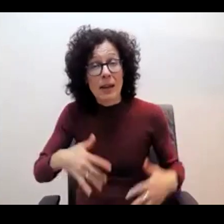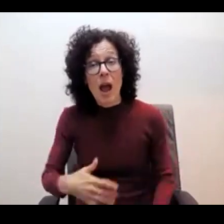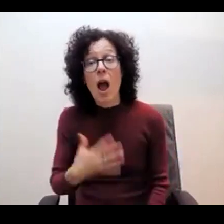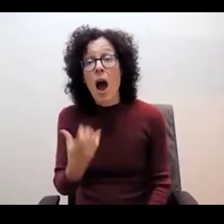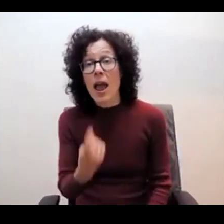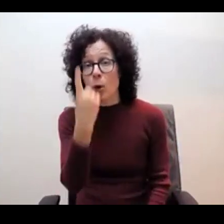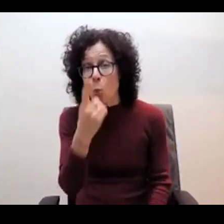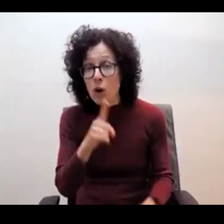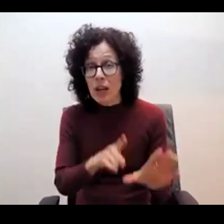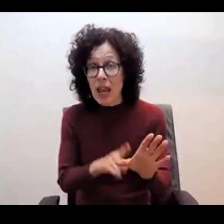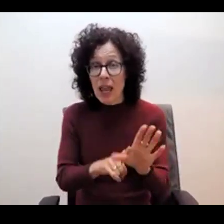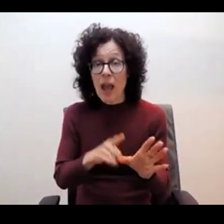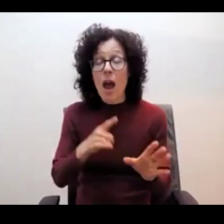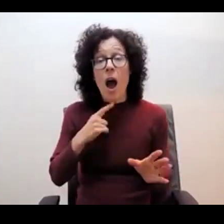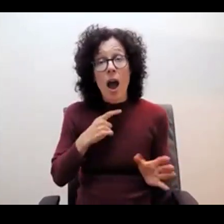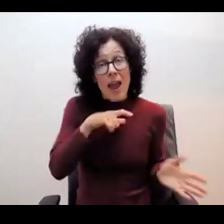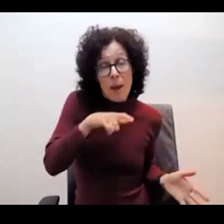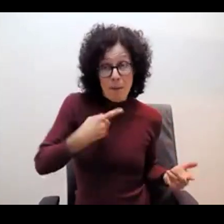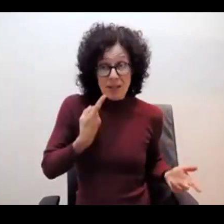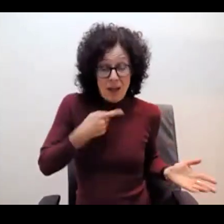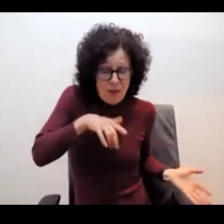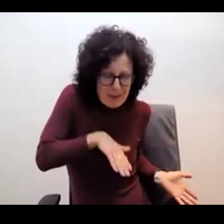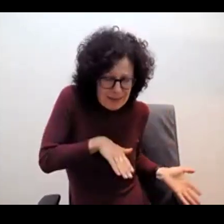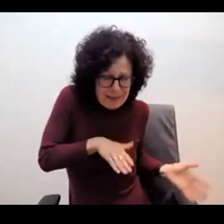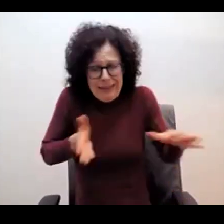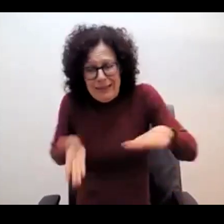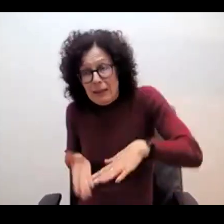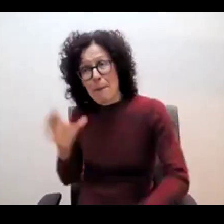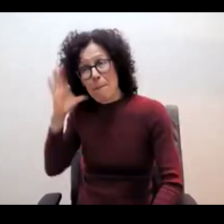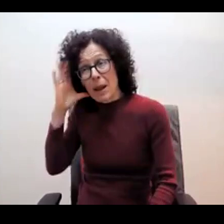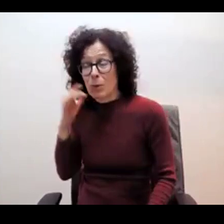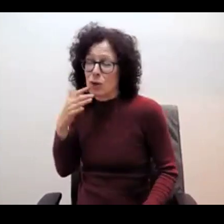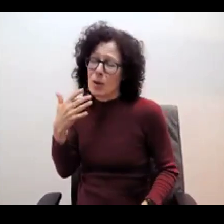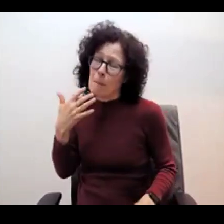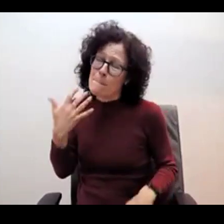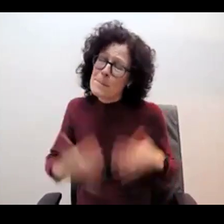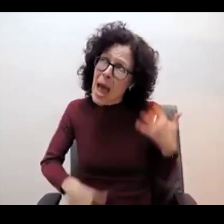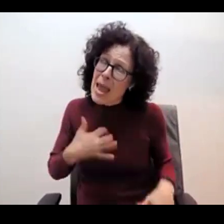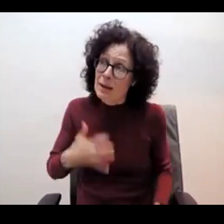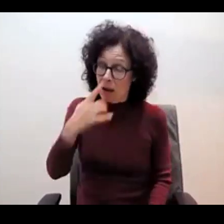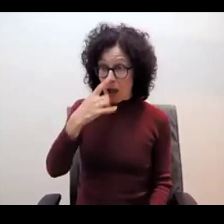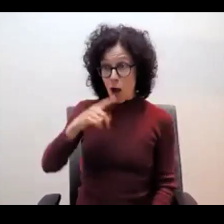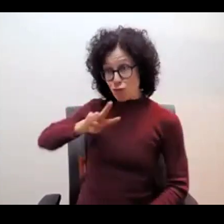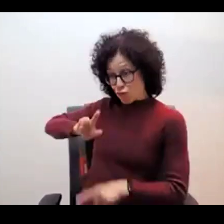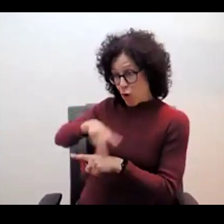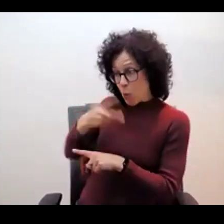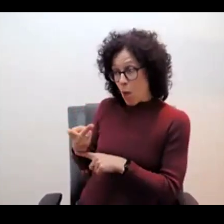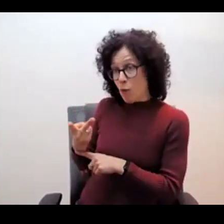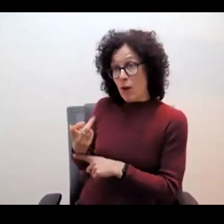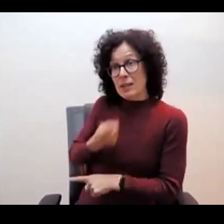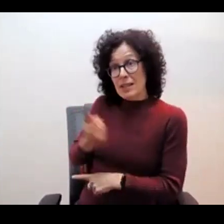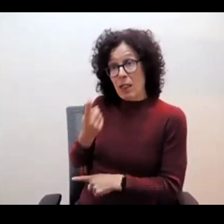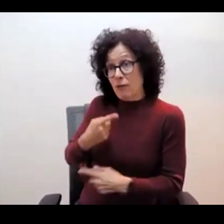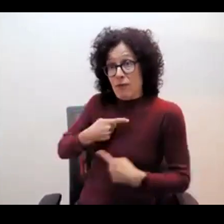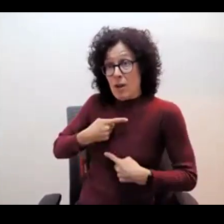push myself over in the bed because the pain was so strong that I couldn't roll over by my own volition.